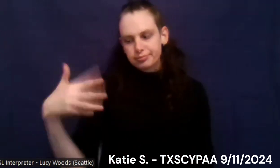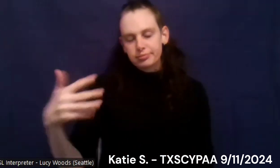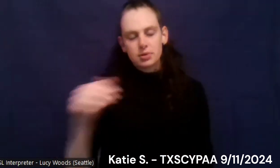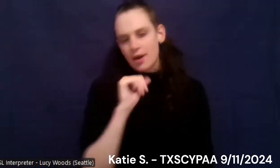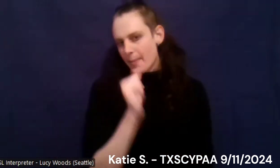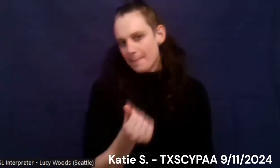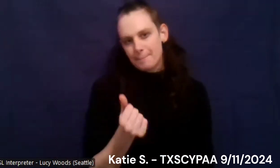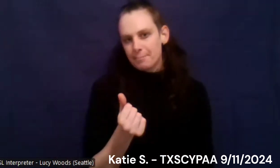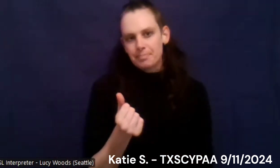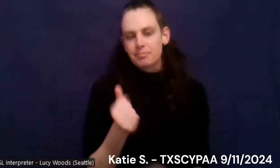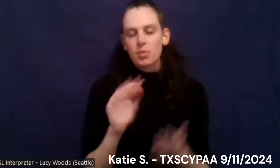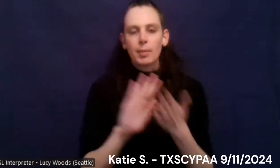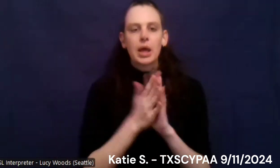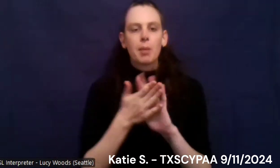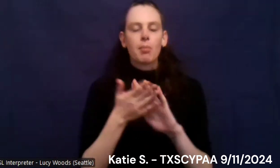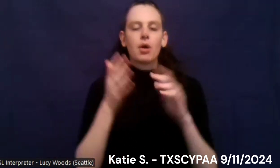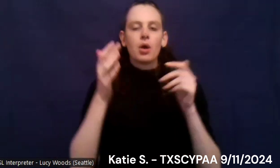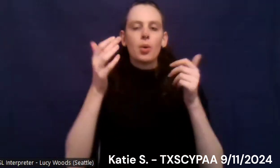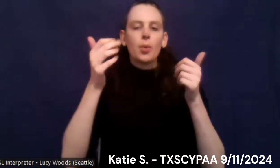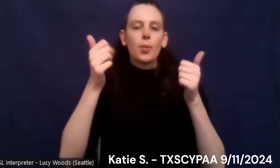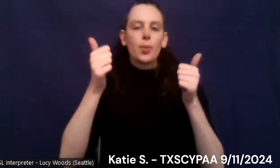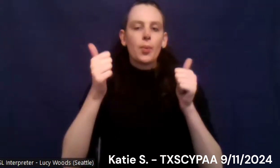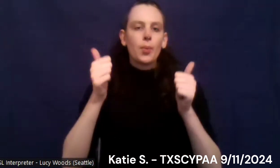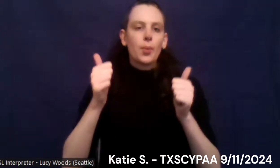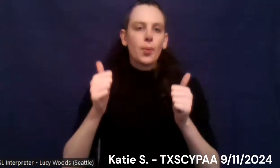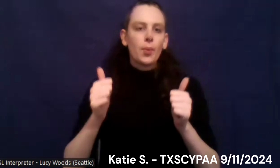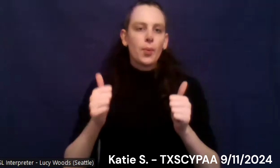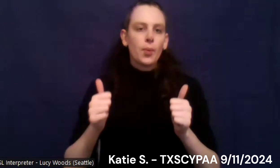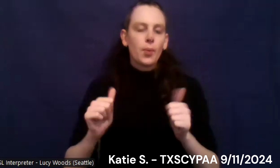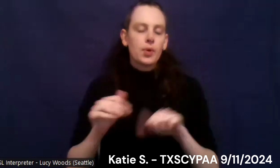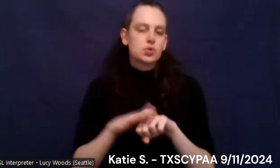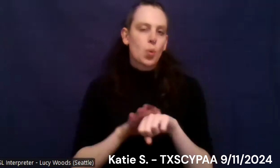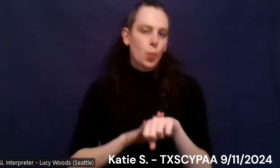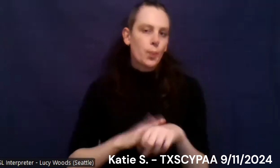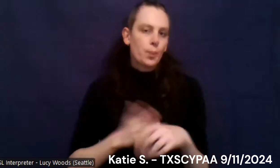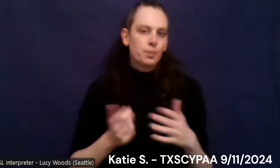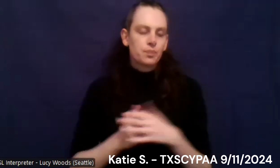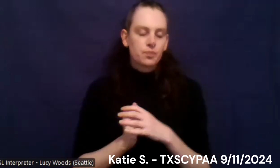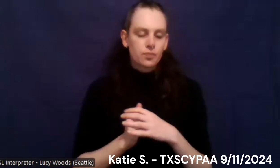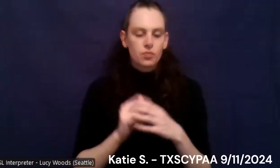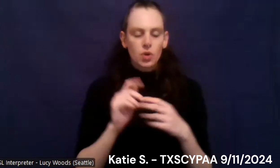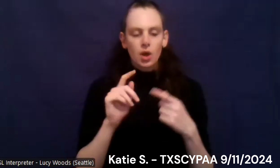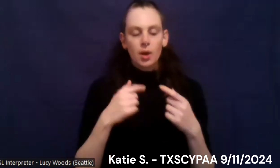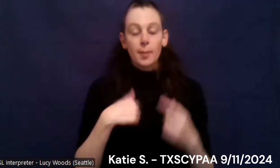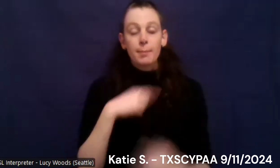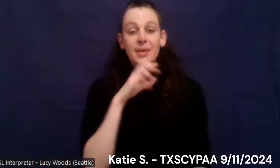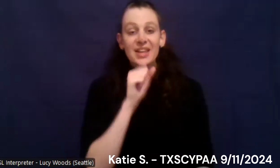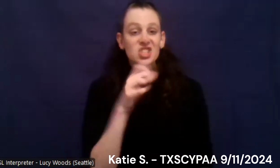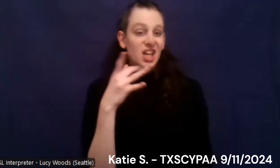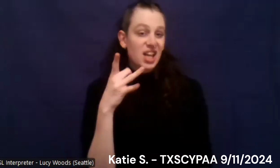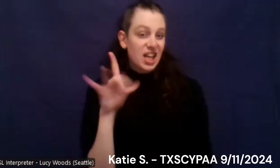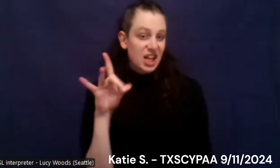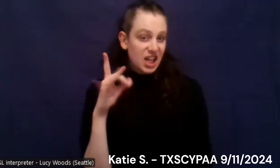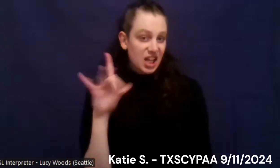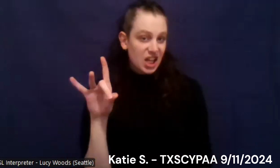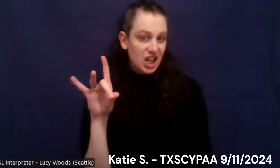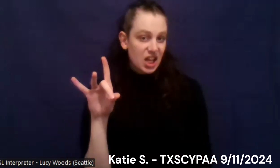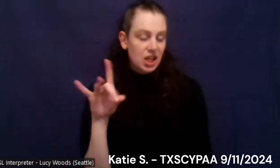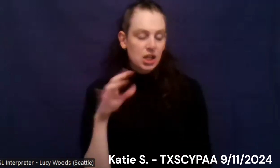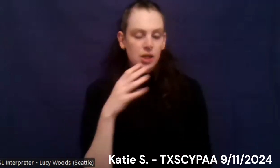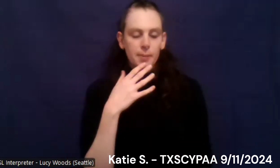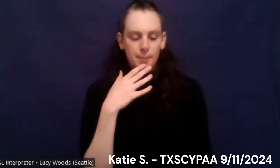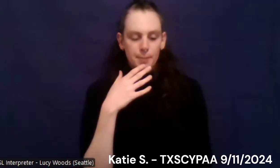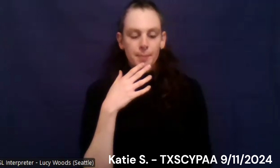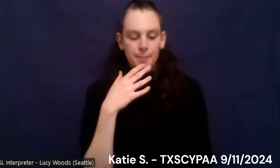was progressing. So I will say this, when I was 18 years old, I got